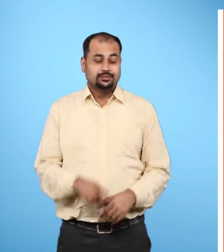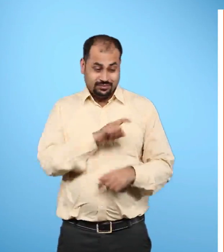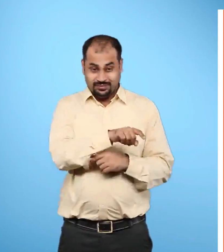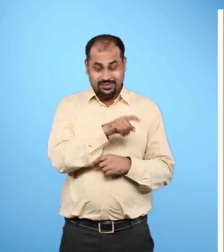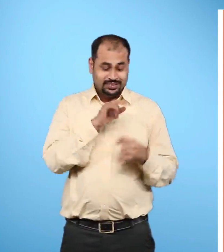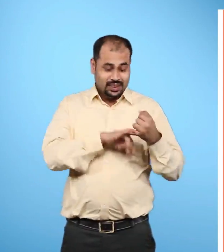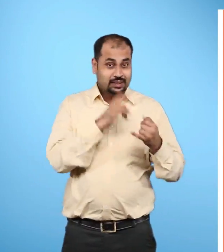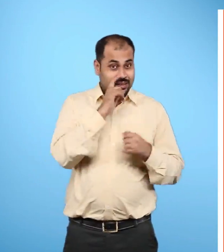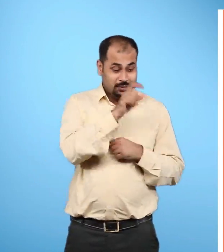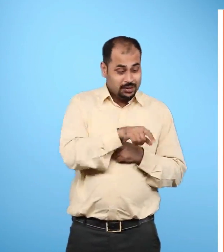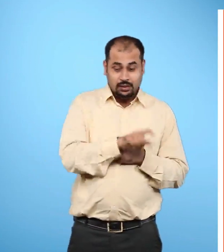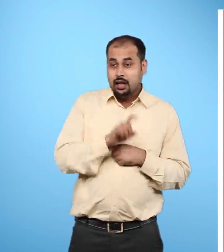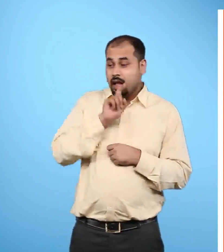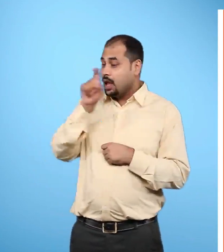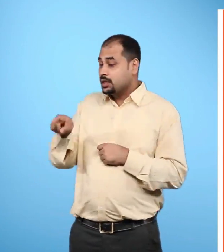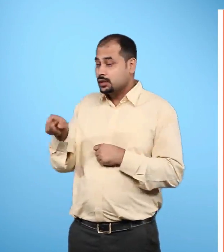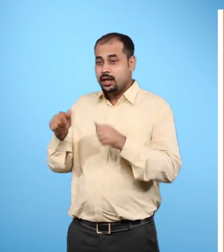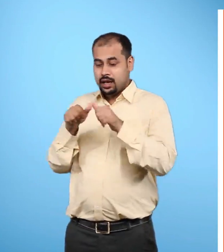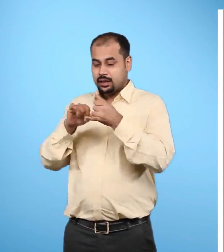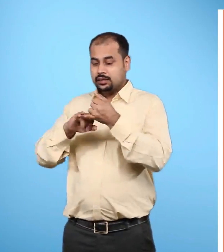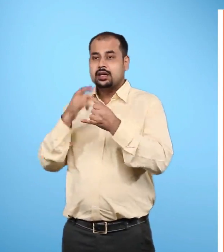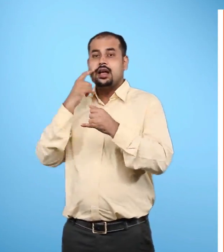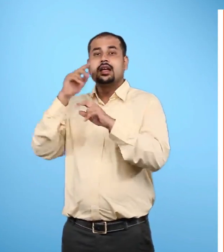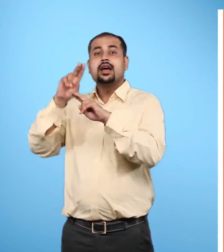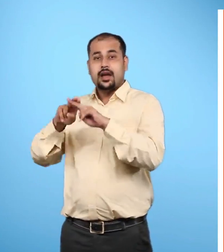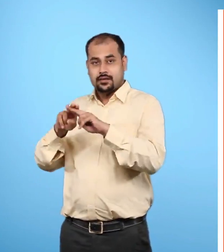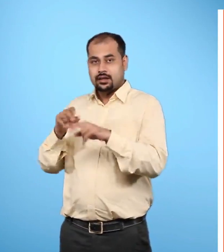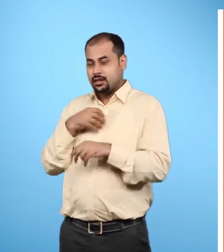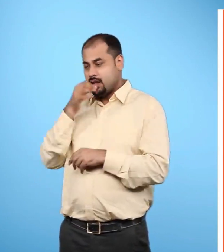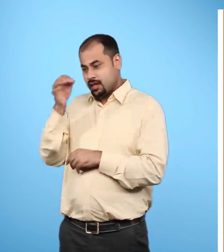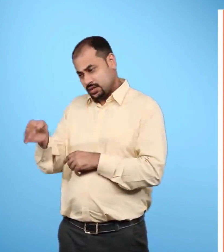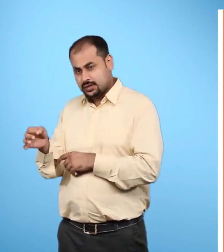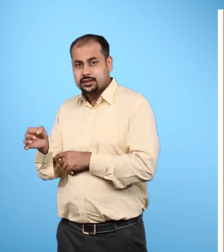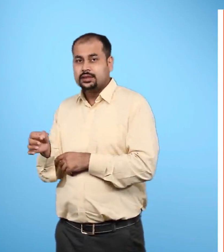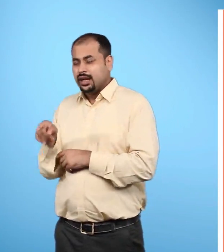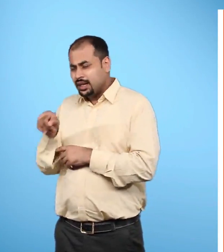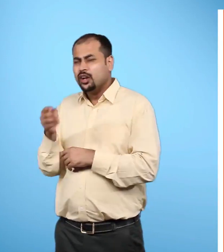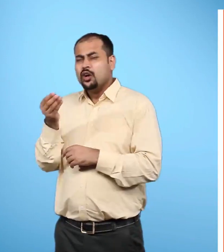She asked Asif to complete the shape with two more sides